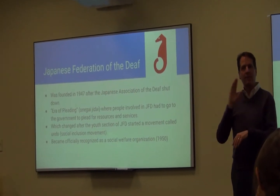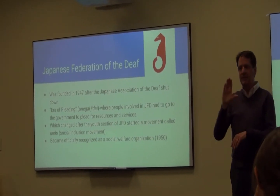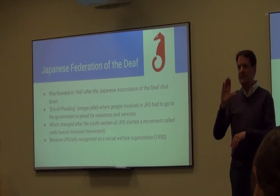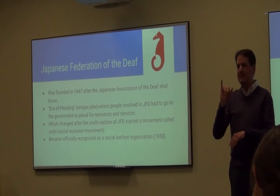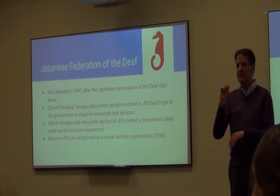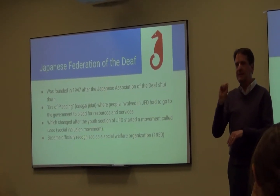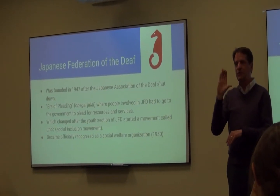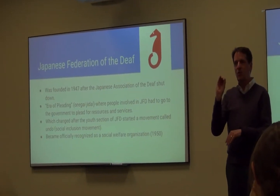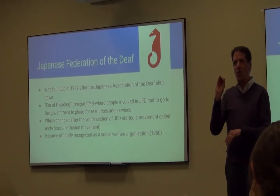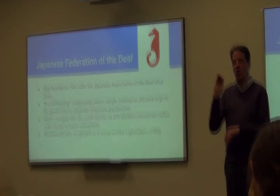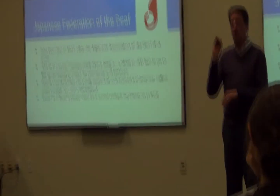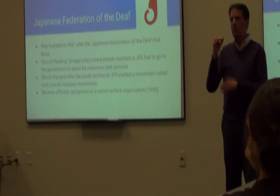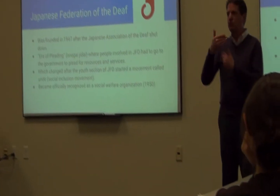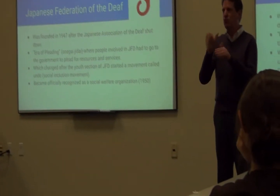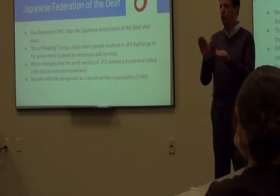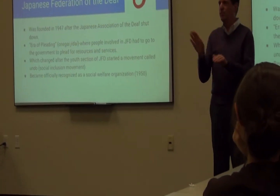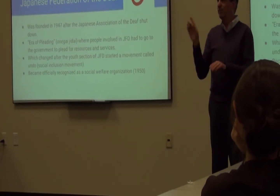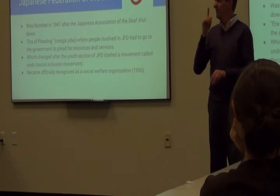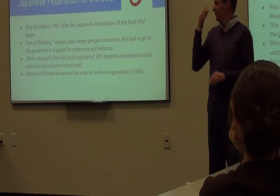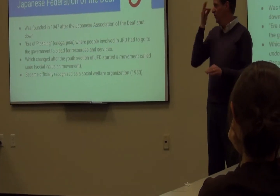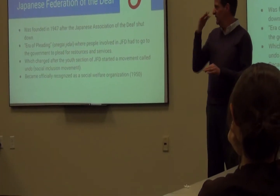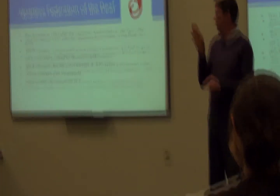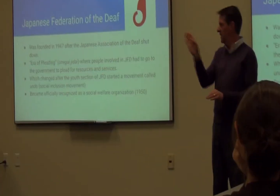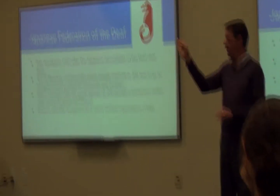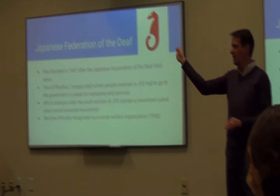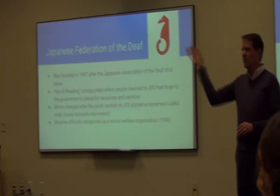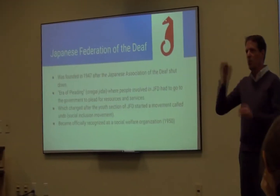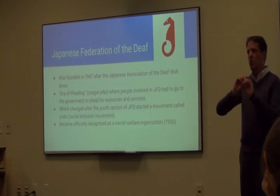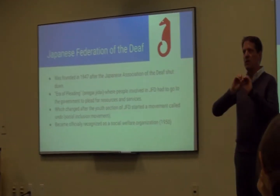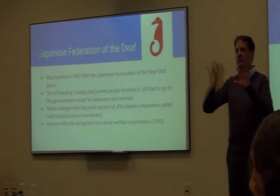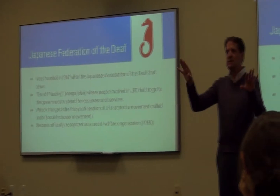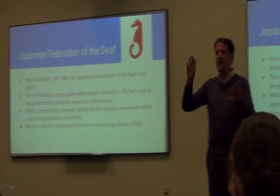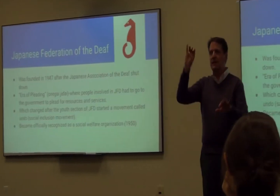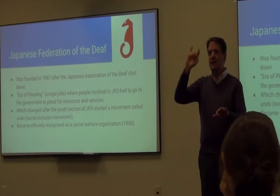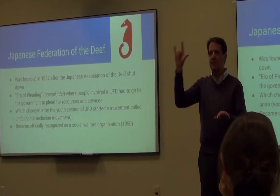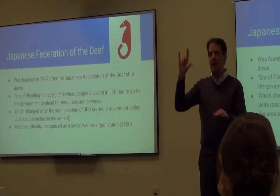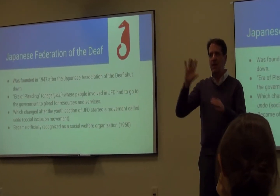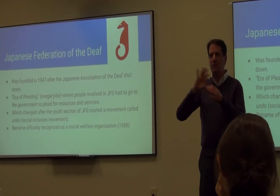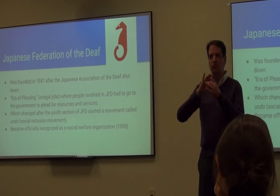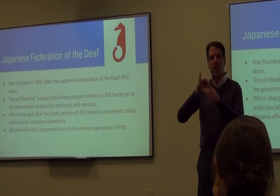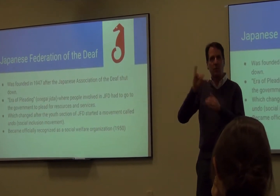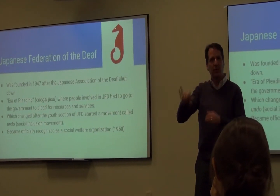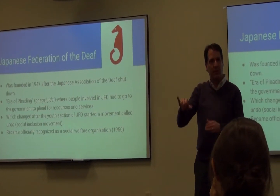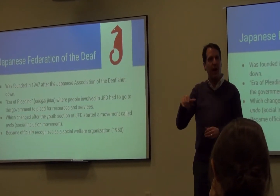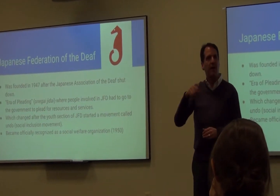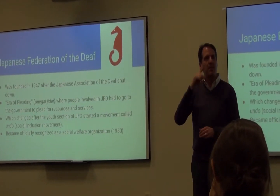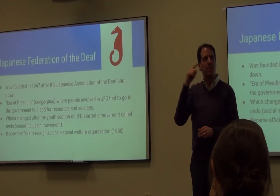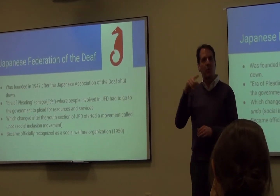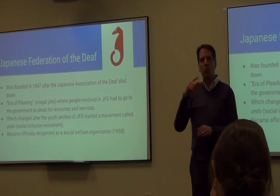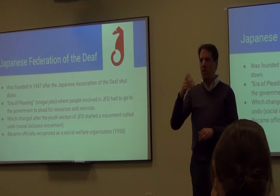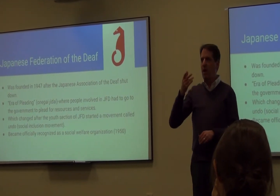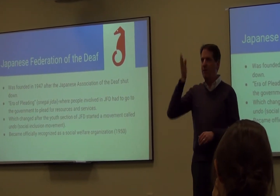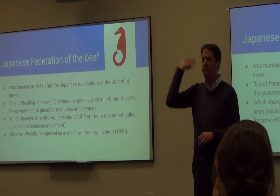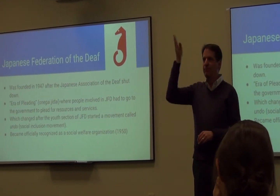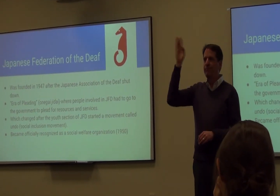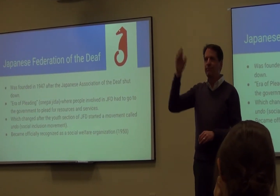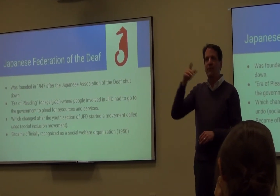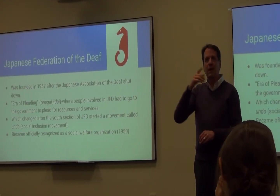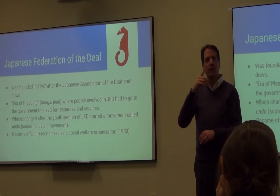Skype. The Cisco room will be in right over here. I'll send an email to remind you about that. But we're actually gonna